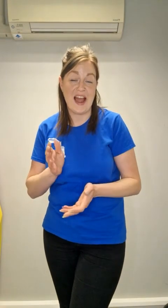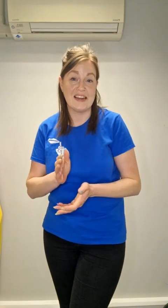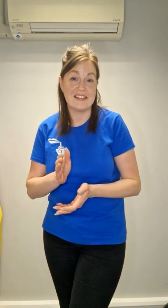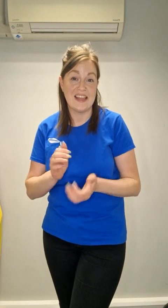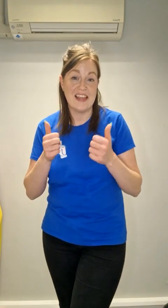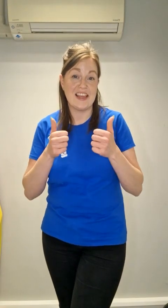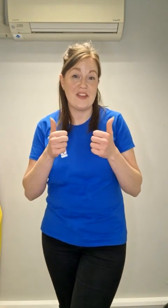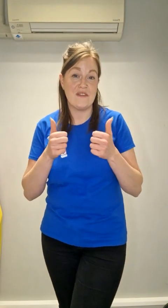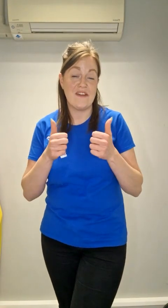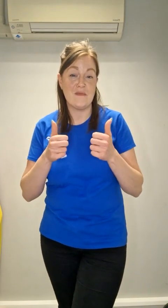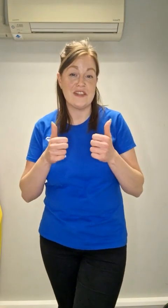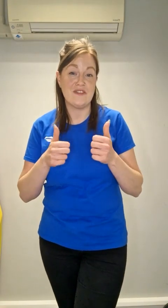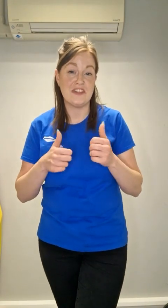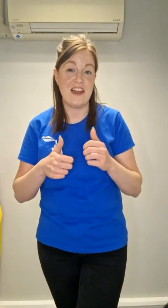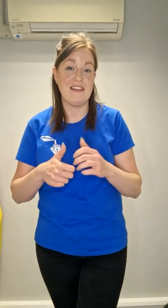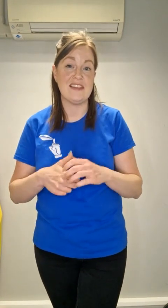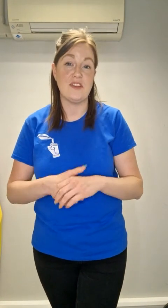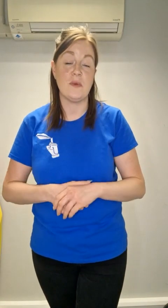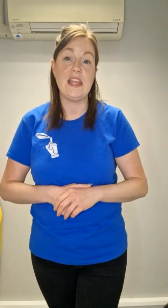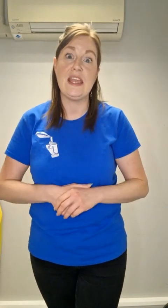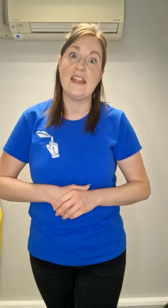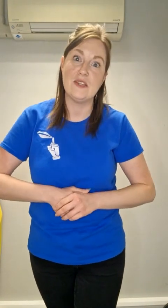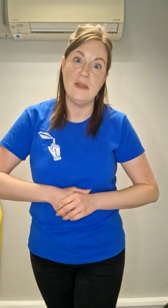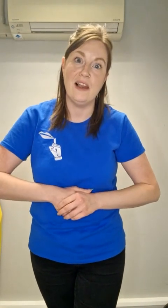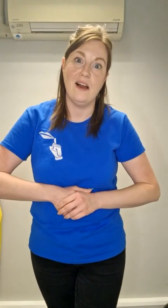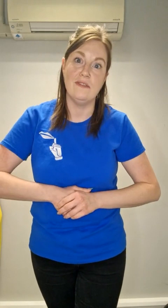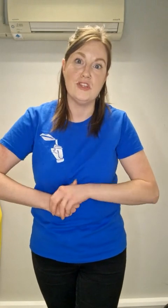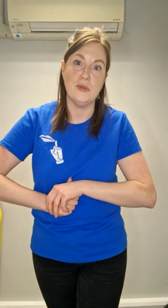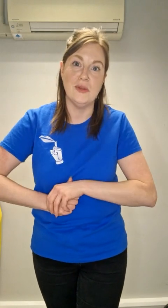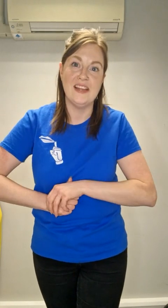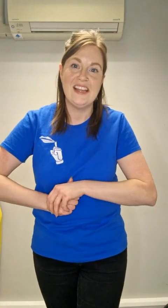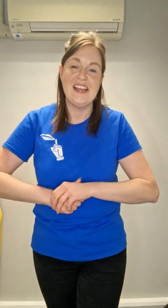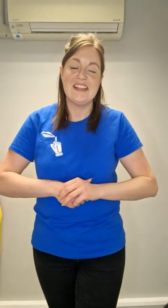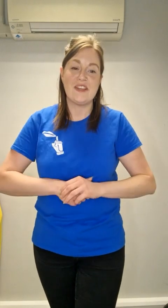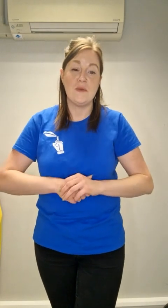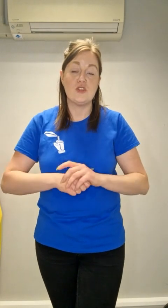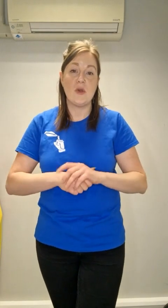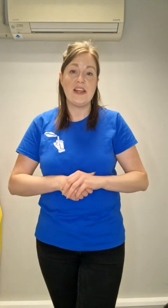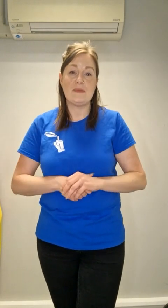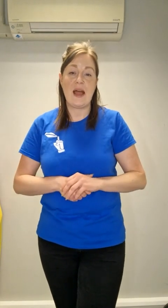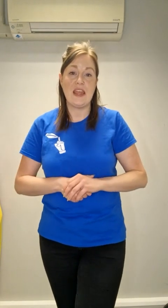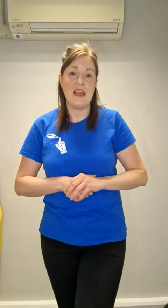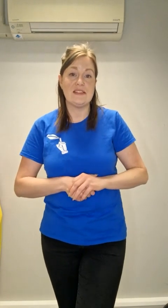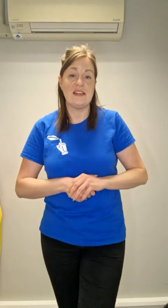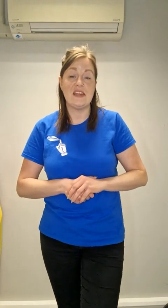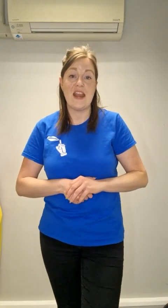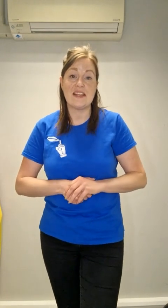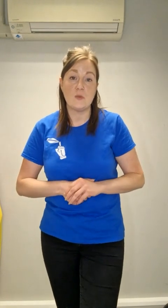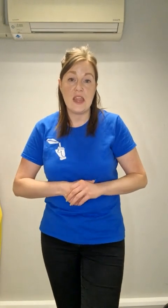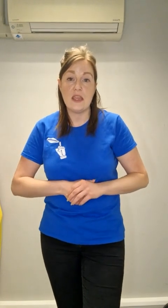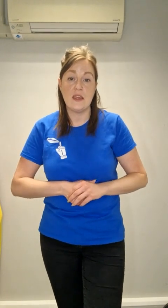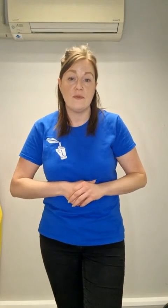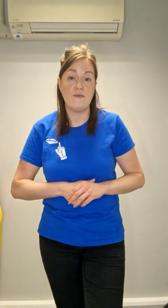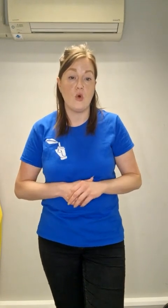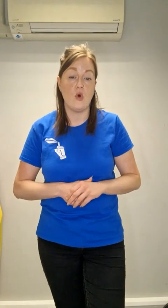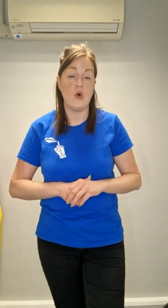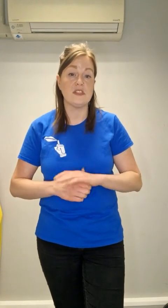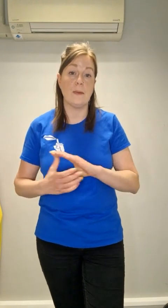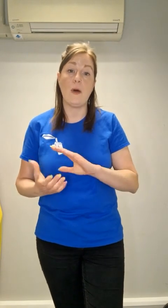and thank you for everybody for sharing it so that we could get to be live too. So join us back here, as I said, next week for some